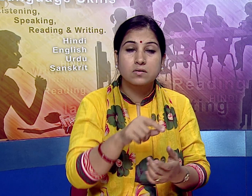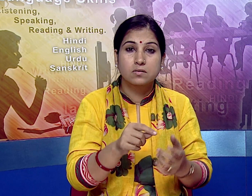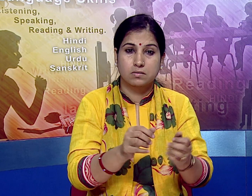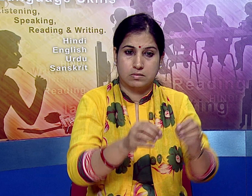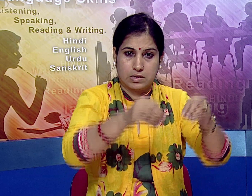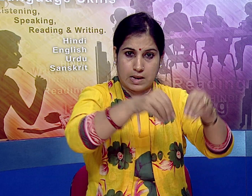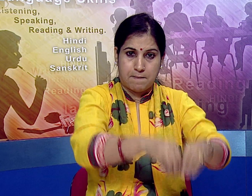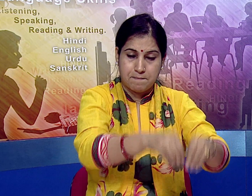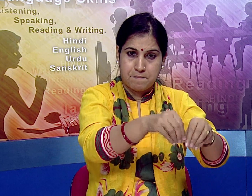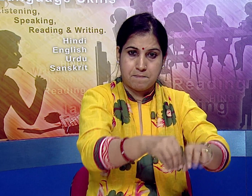soak it in